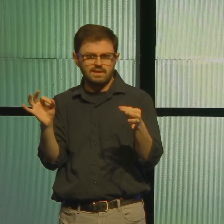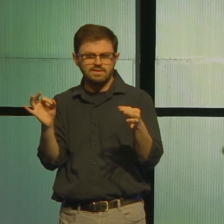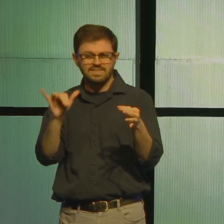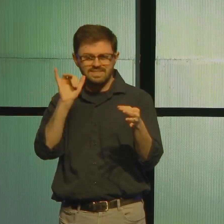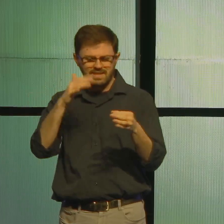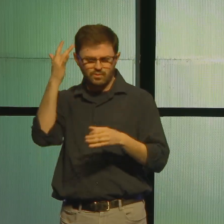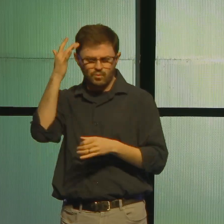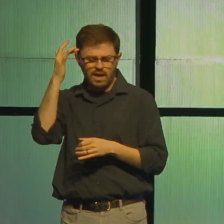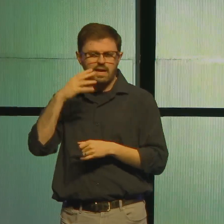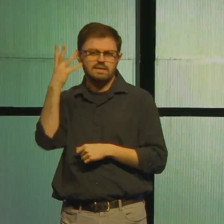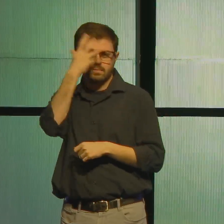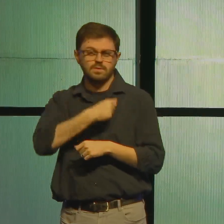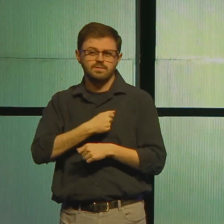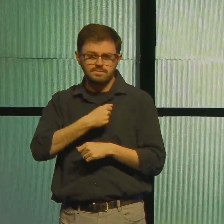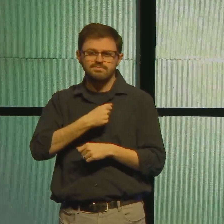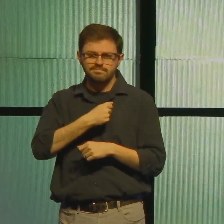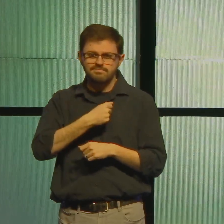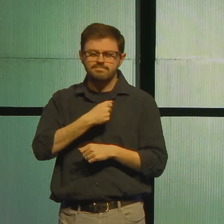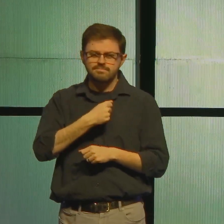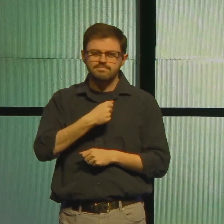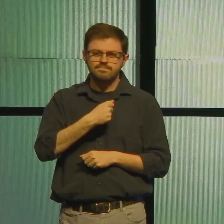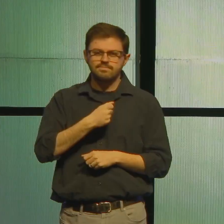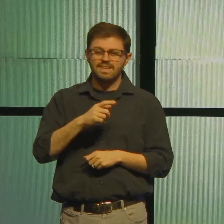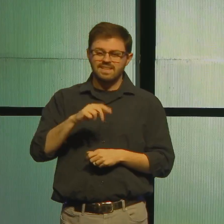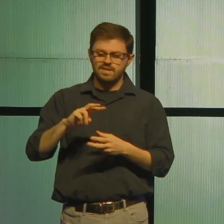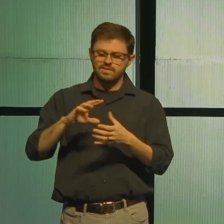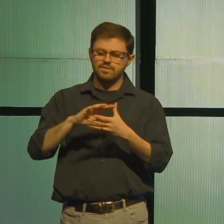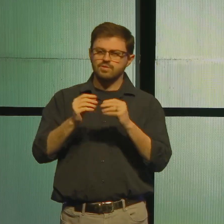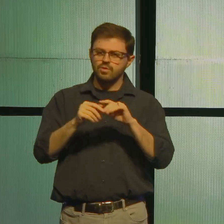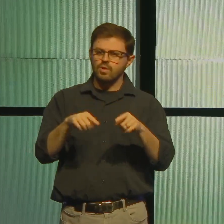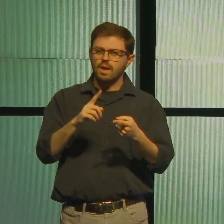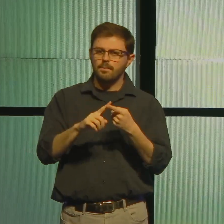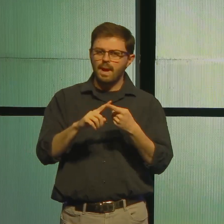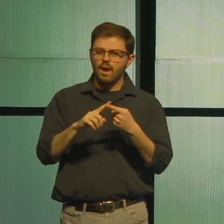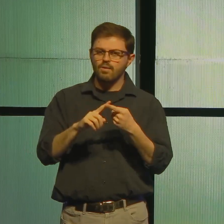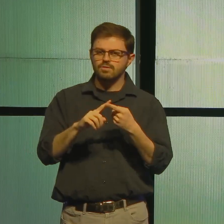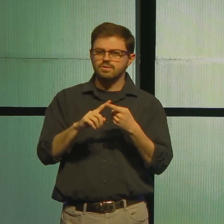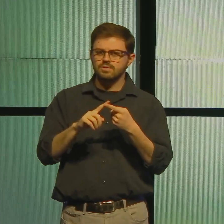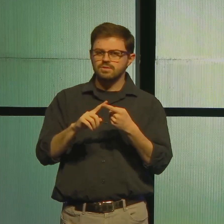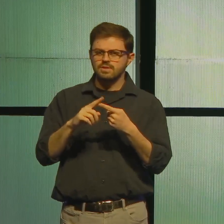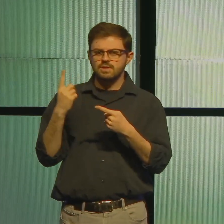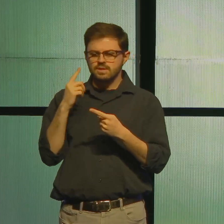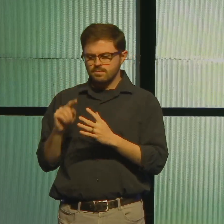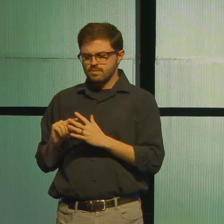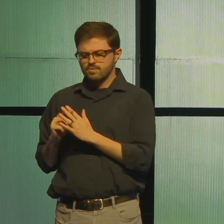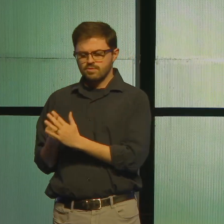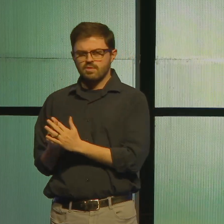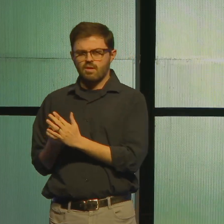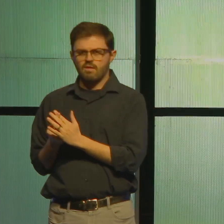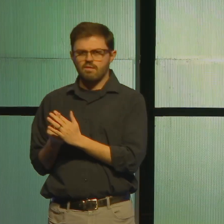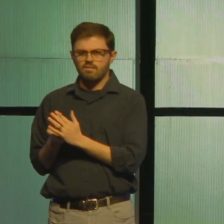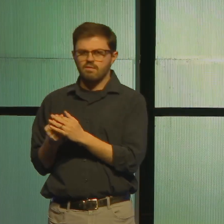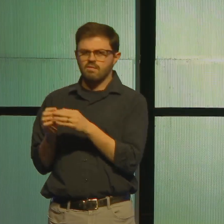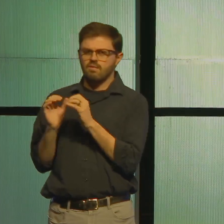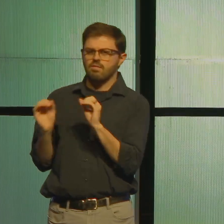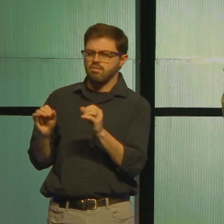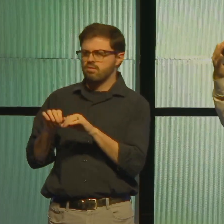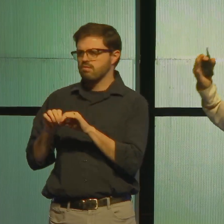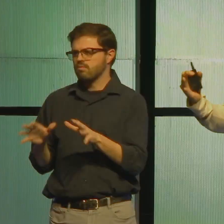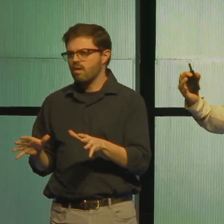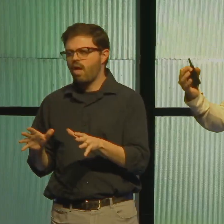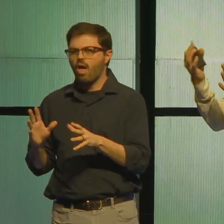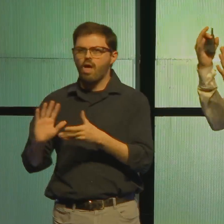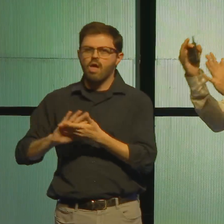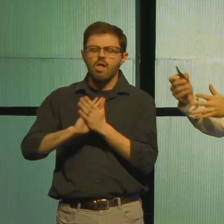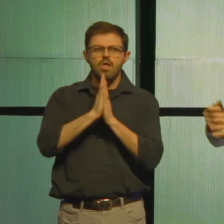That's the beauty of it. It's a story of a journey from the barrenness of Lo-debar to the belonging at